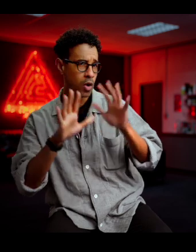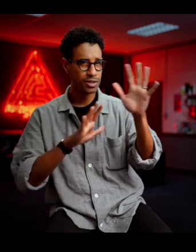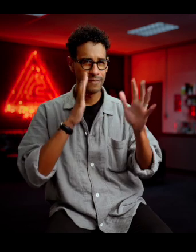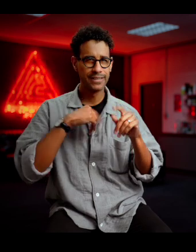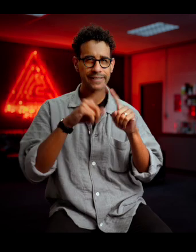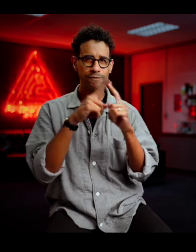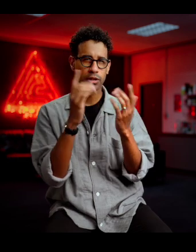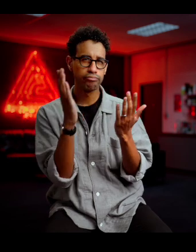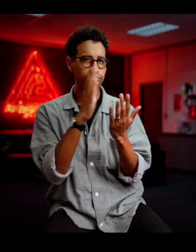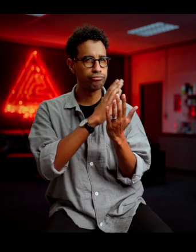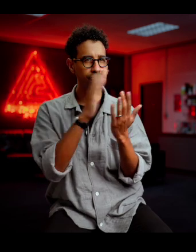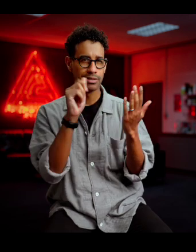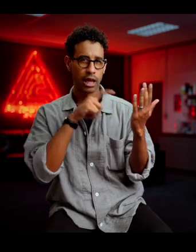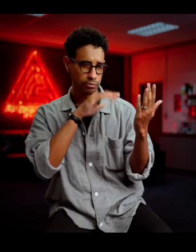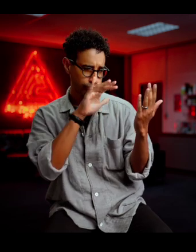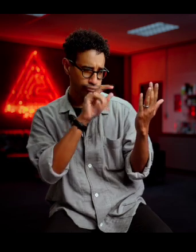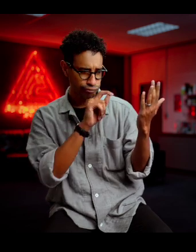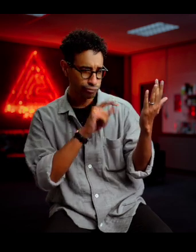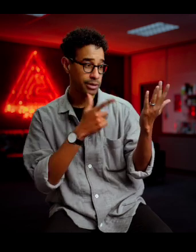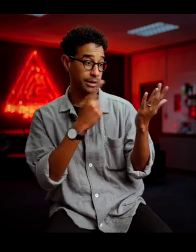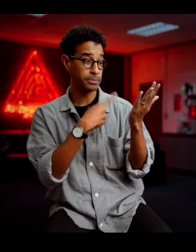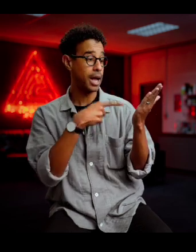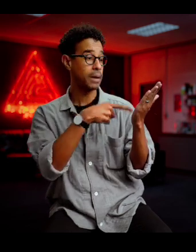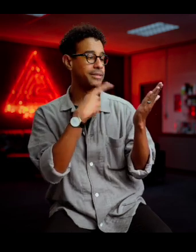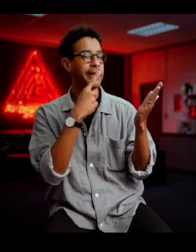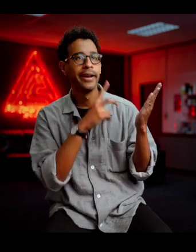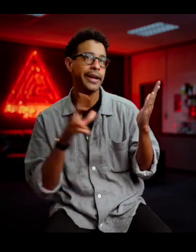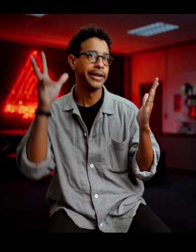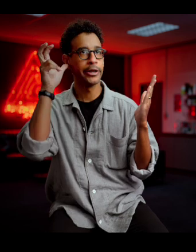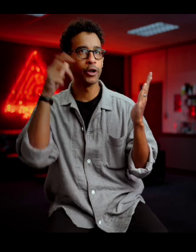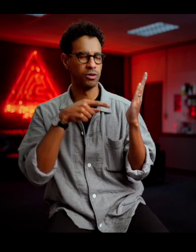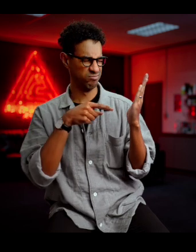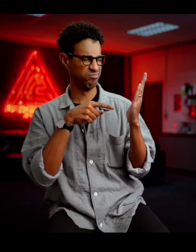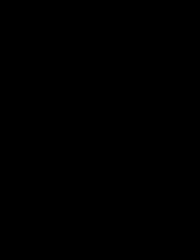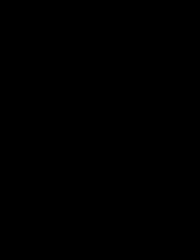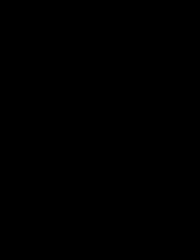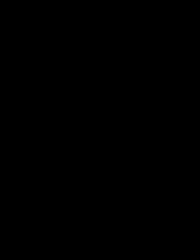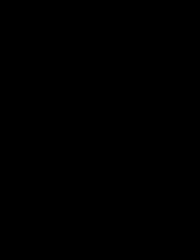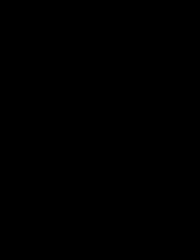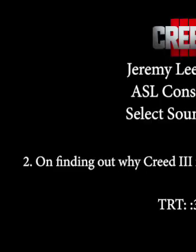be academic or street smart, depending on the variety of script language that's there.